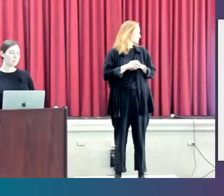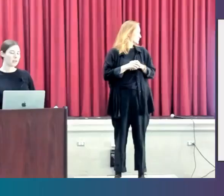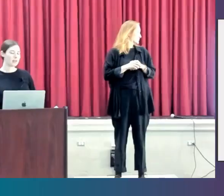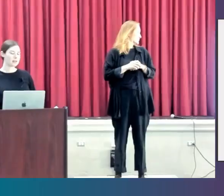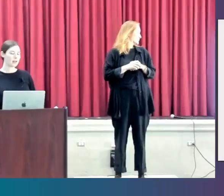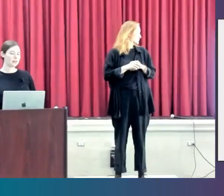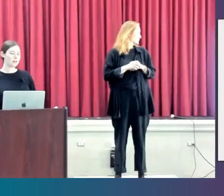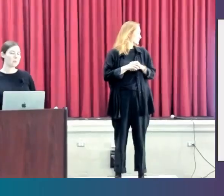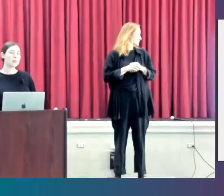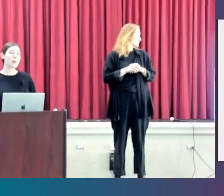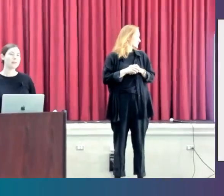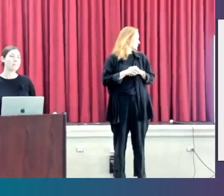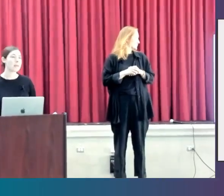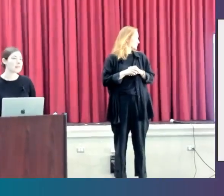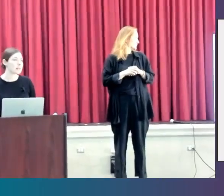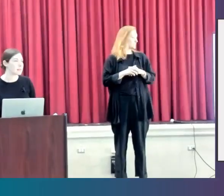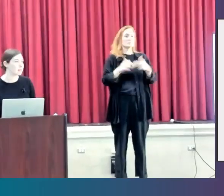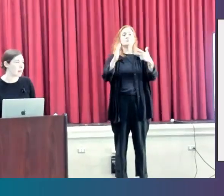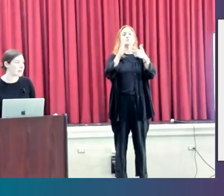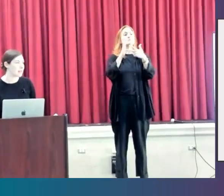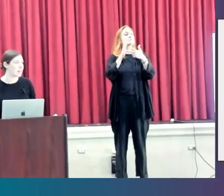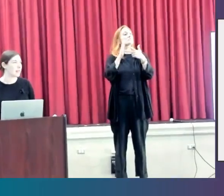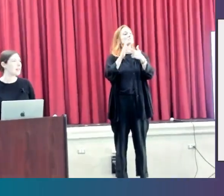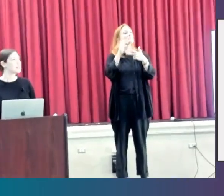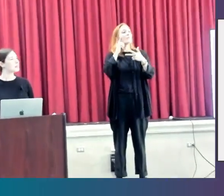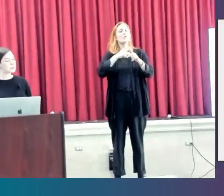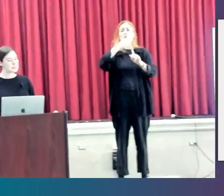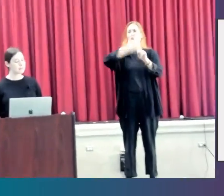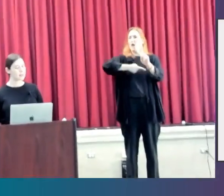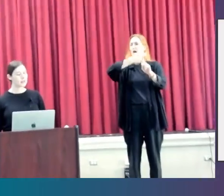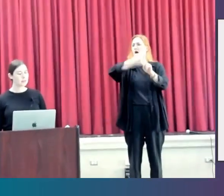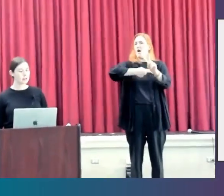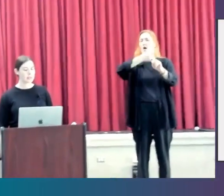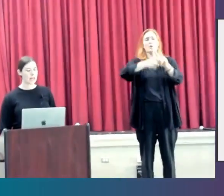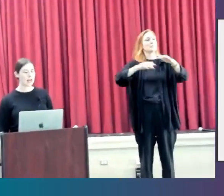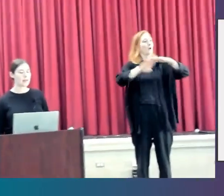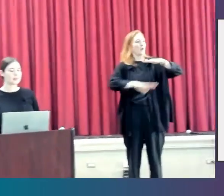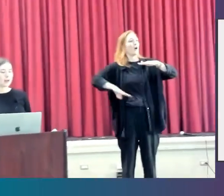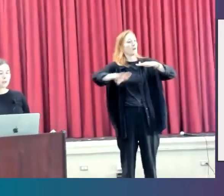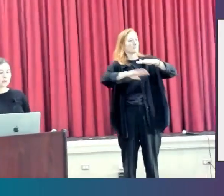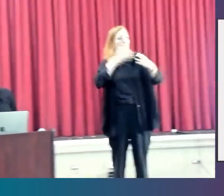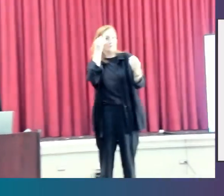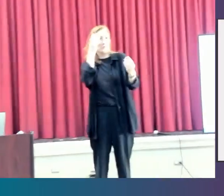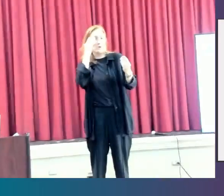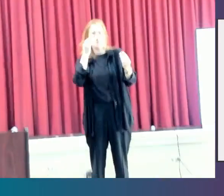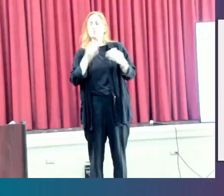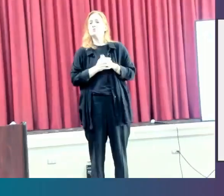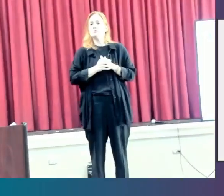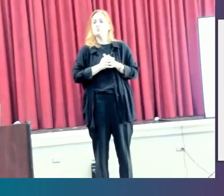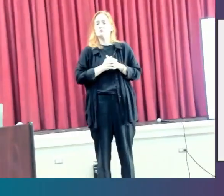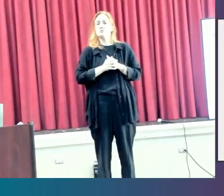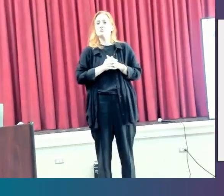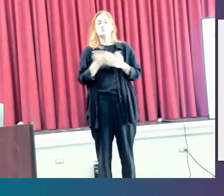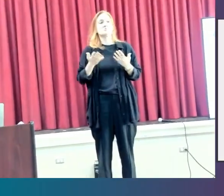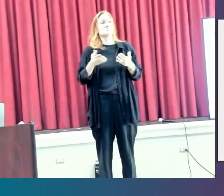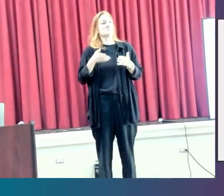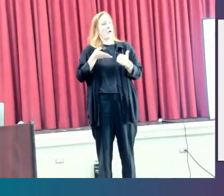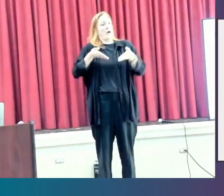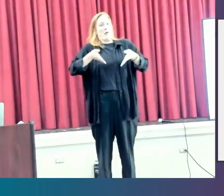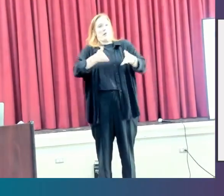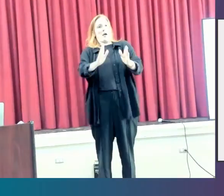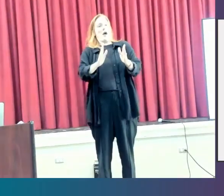And then we're going to talk a little bit about the basics of renting, specifically looking at allowable tenant screening